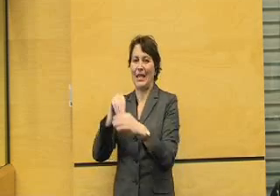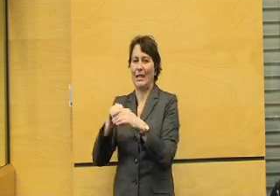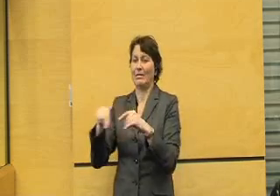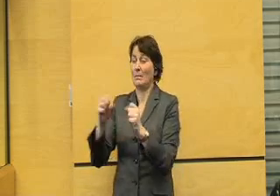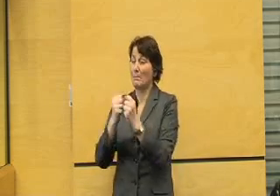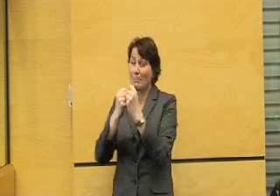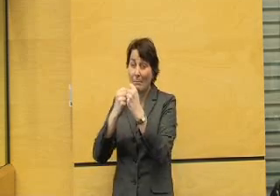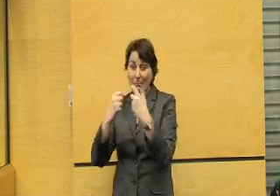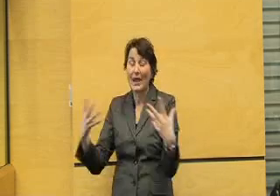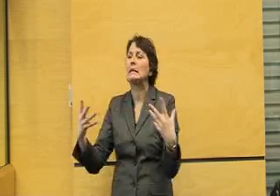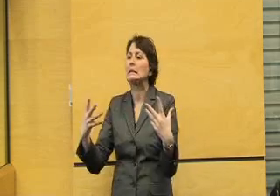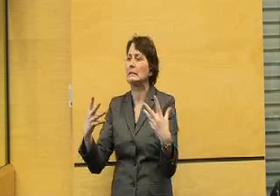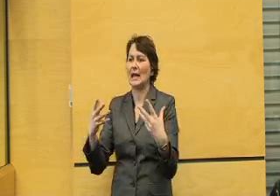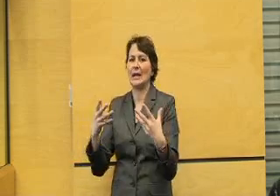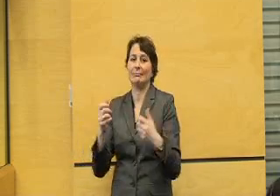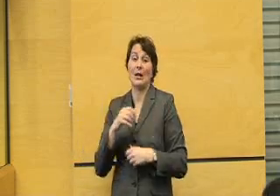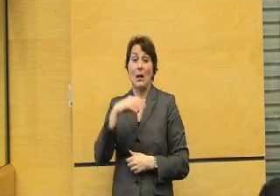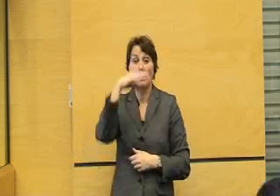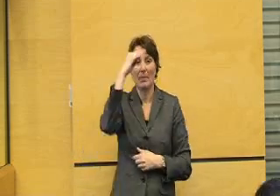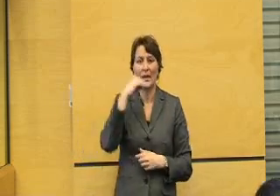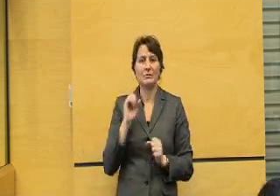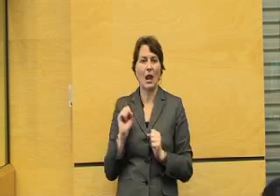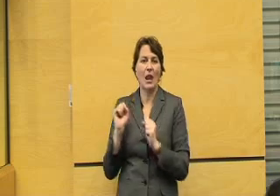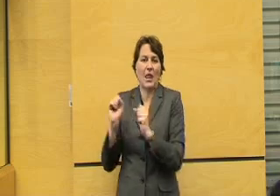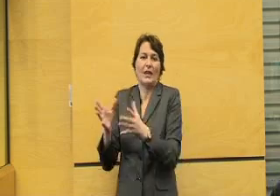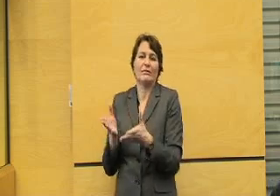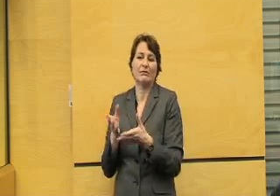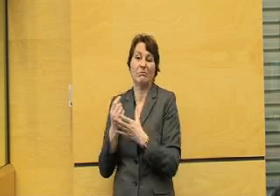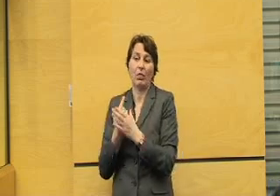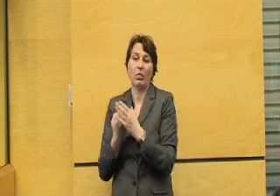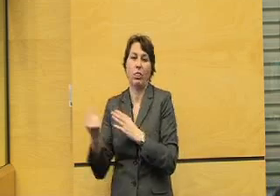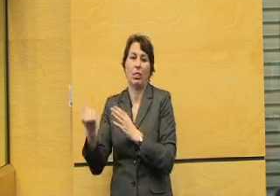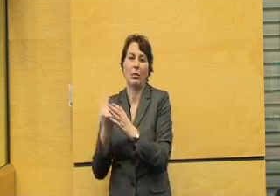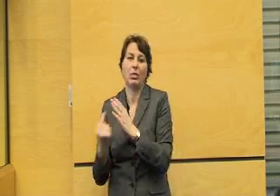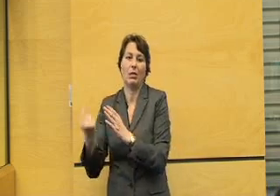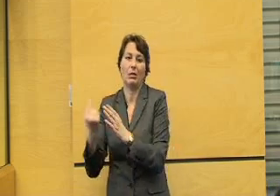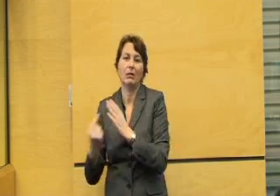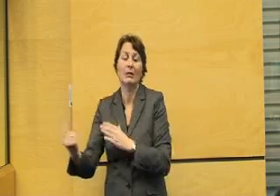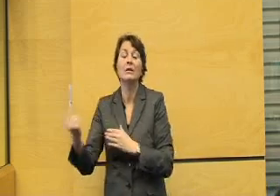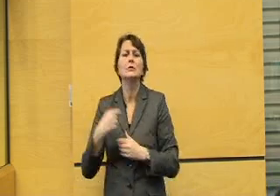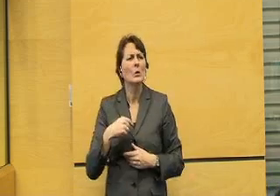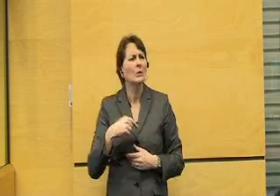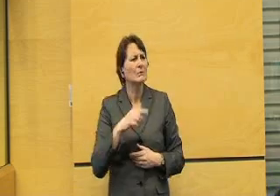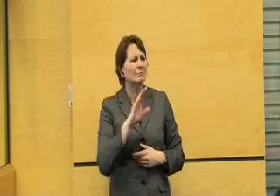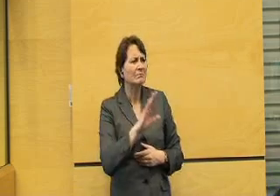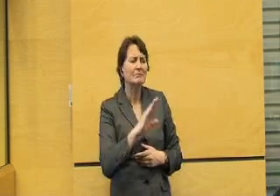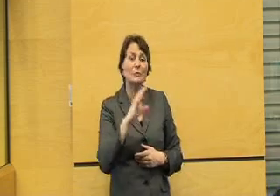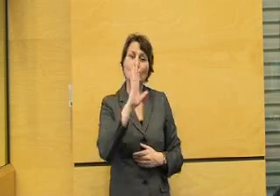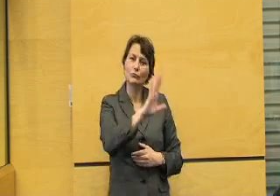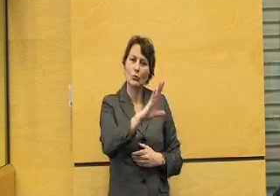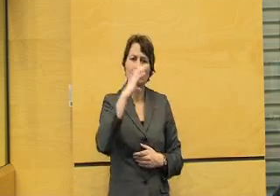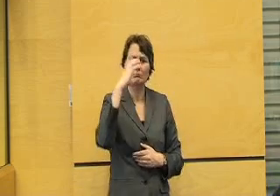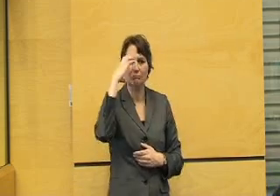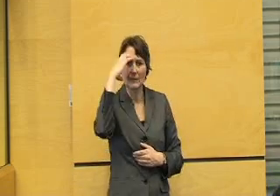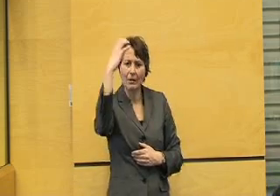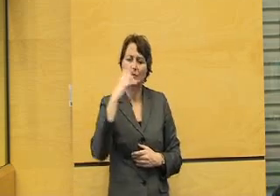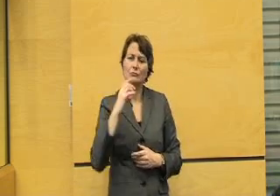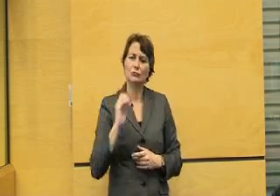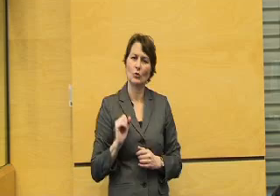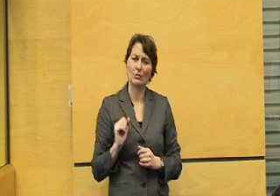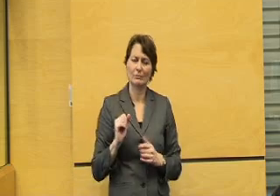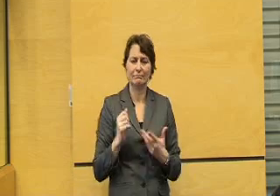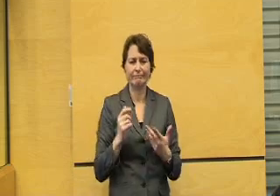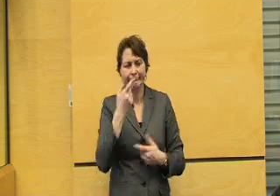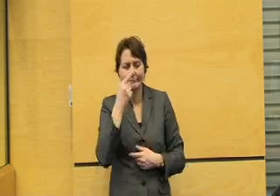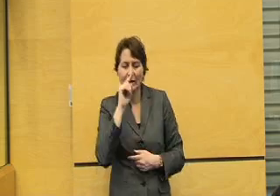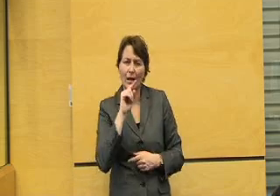would like to know what support the state provides to families who have children with disabilities and who are